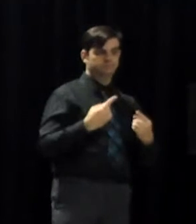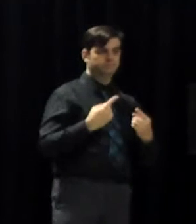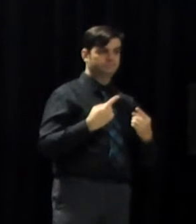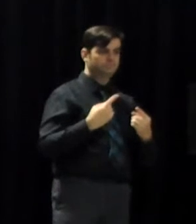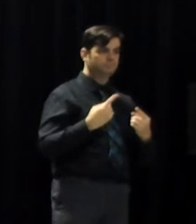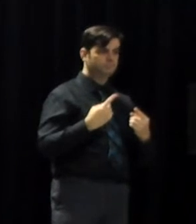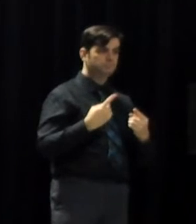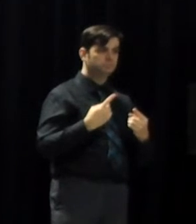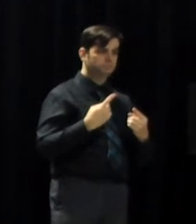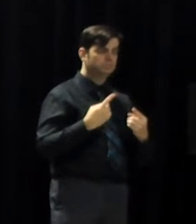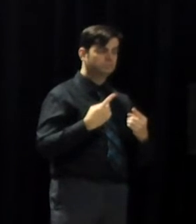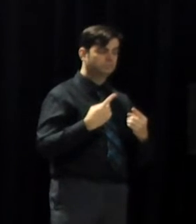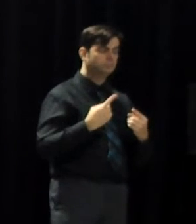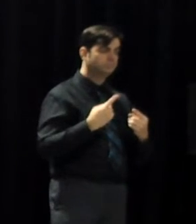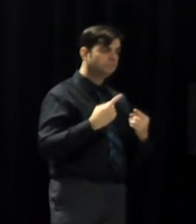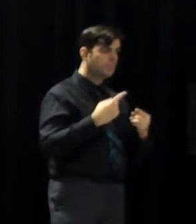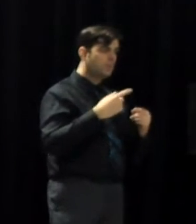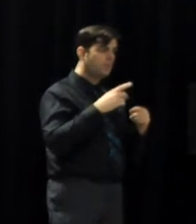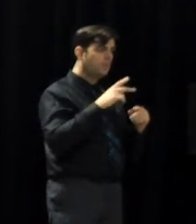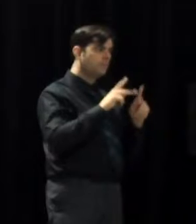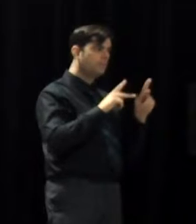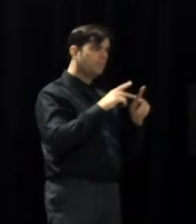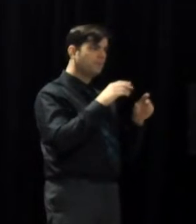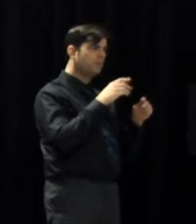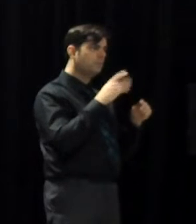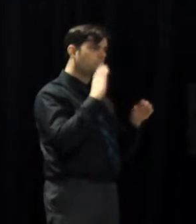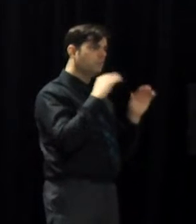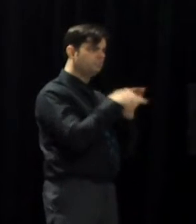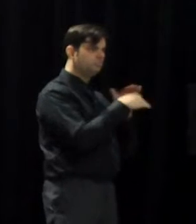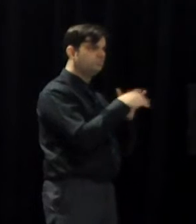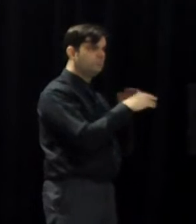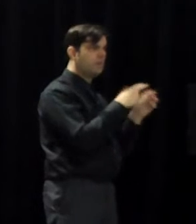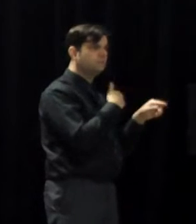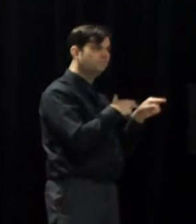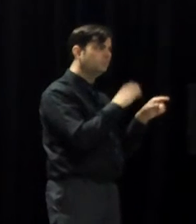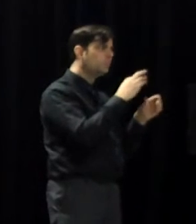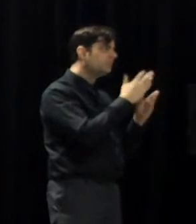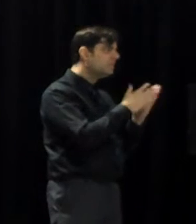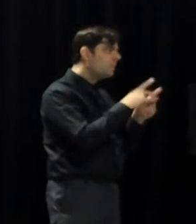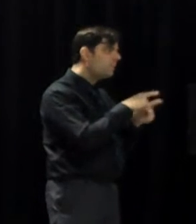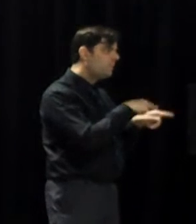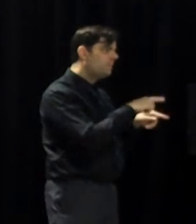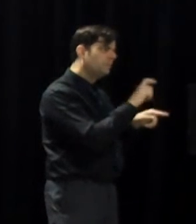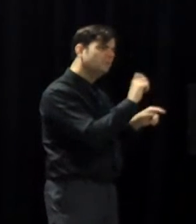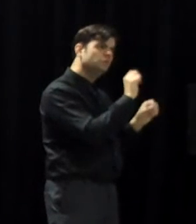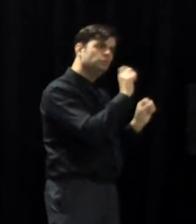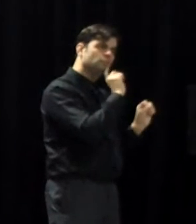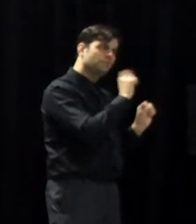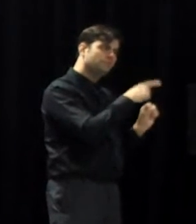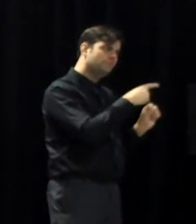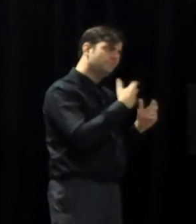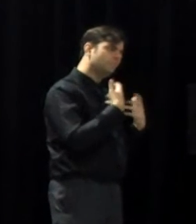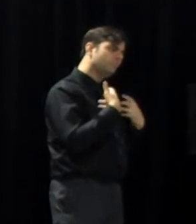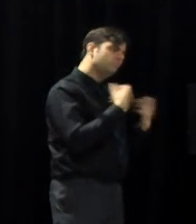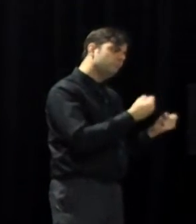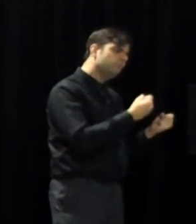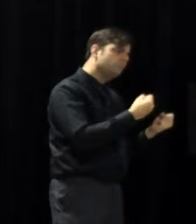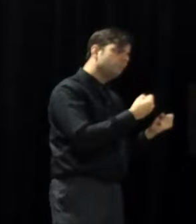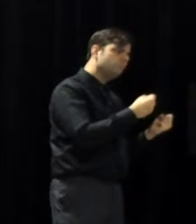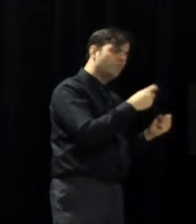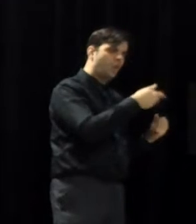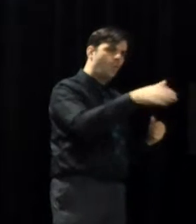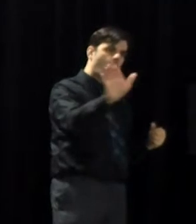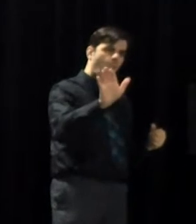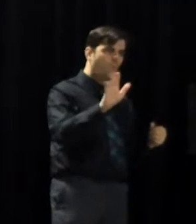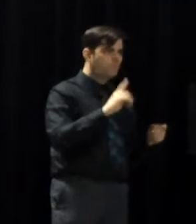from DOH. And then last question is, any idea of who would staff this? And then also, if someone can test positive, even when they're